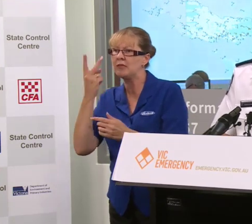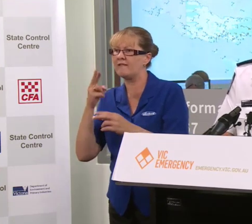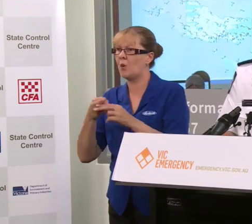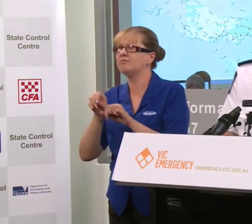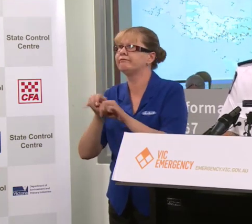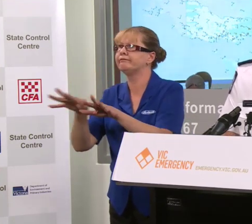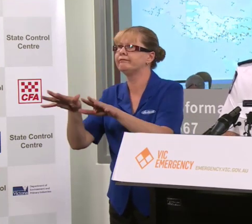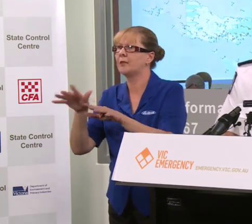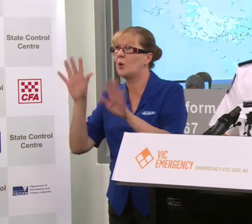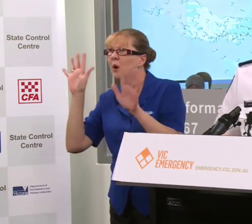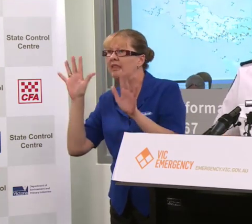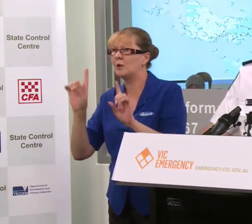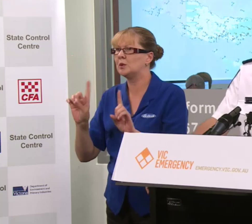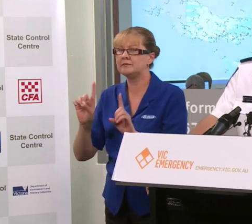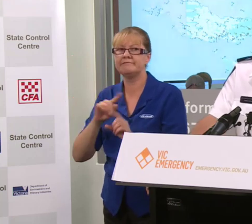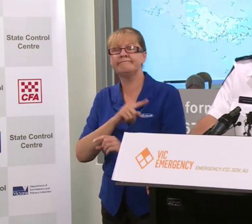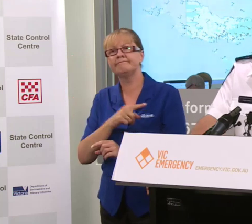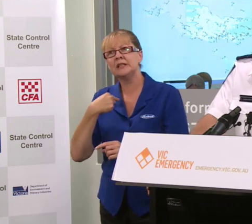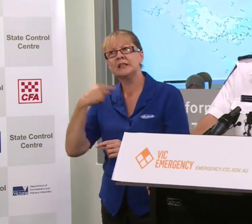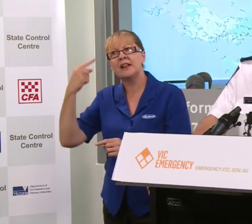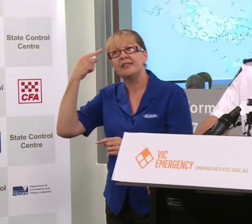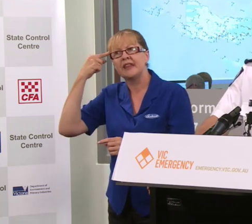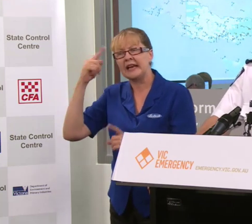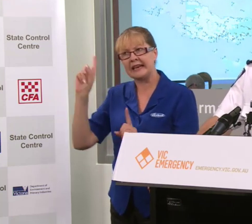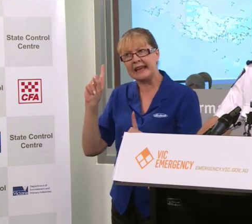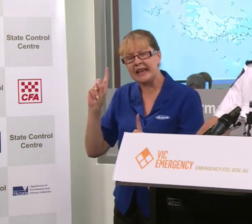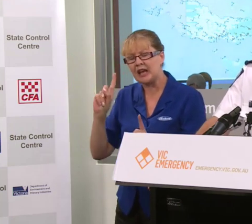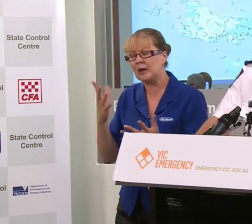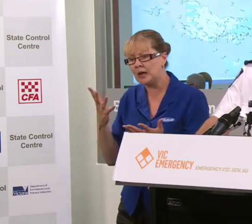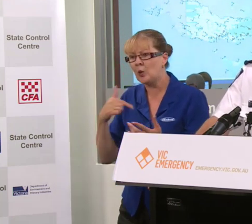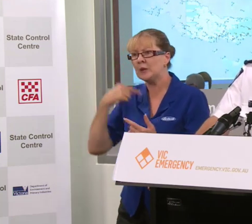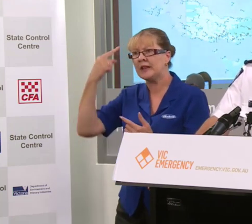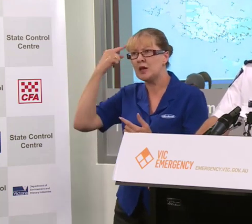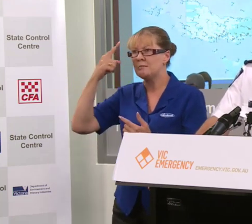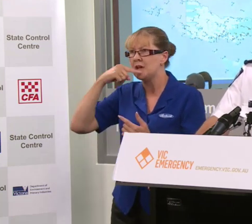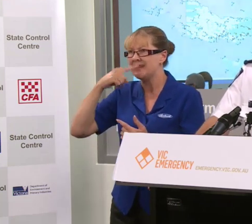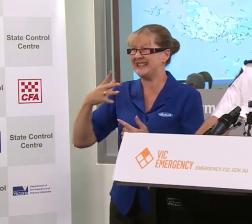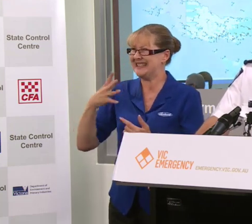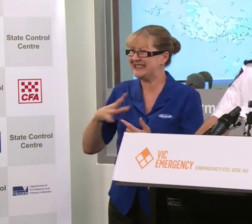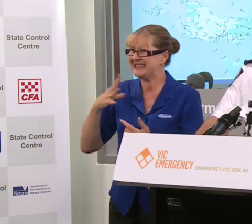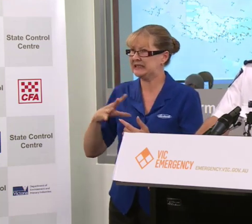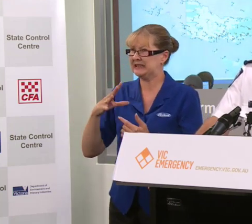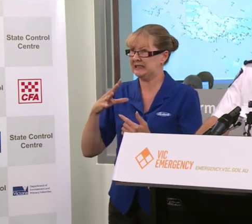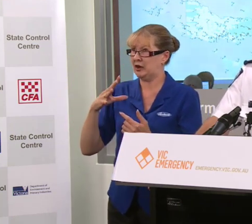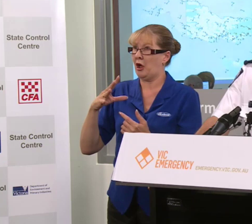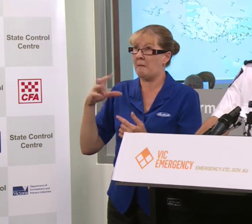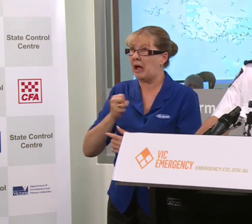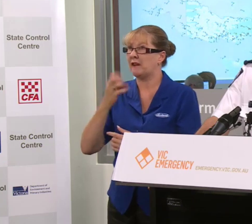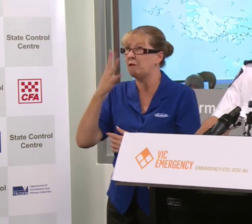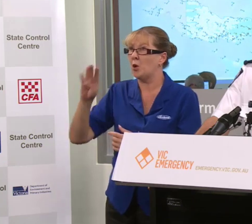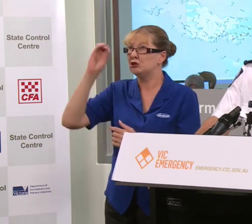fire behaviour will be the weather in the next few days? I think we're in a position now that people think that needs to be a 40 degrees day and 100 kilometre